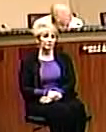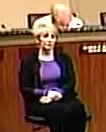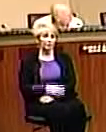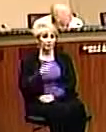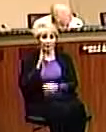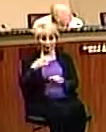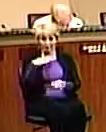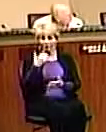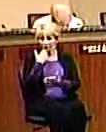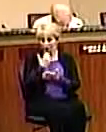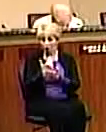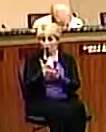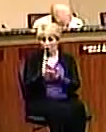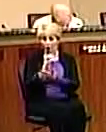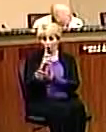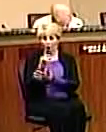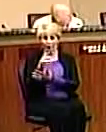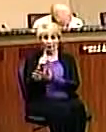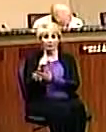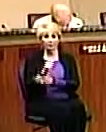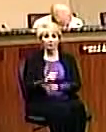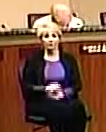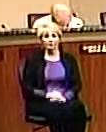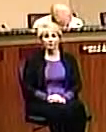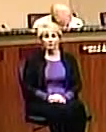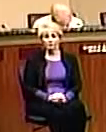if they've got good credit.